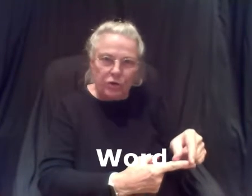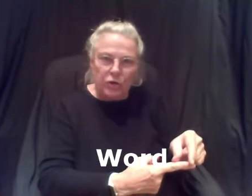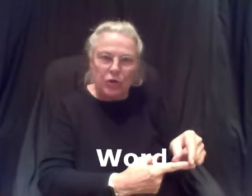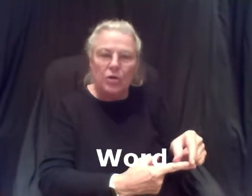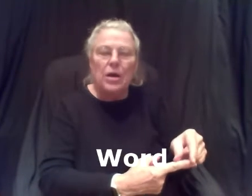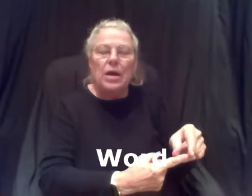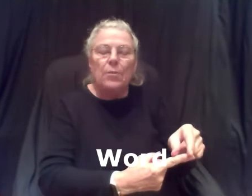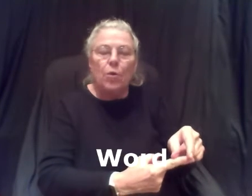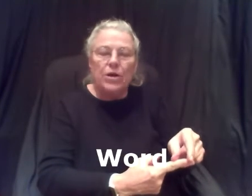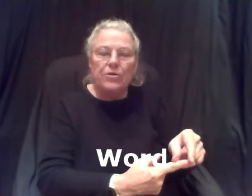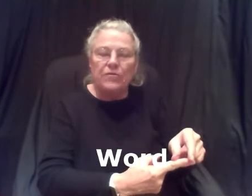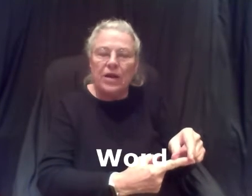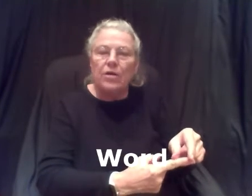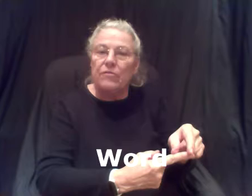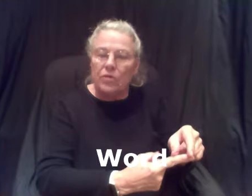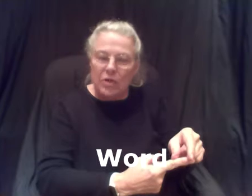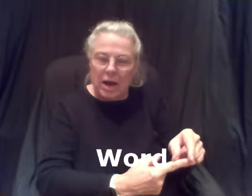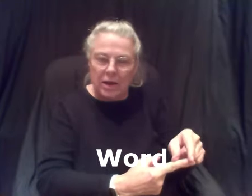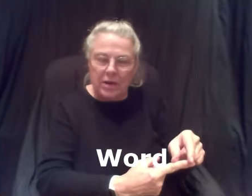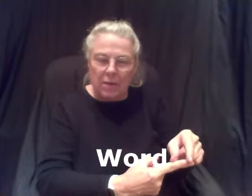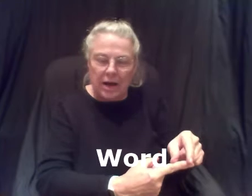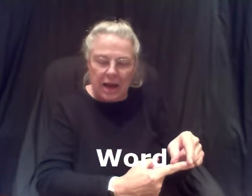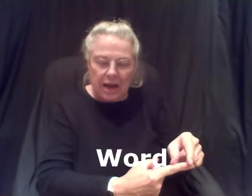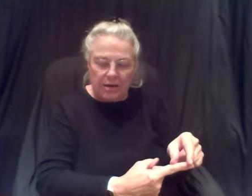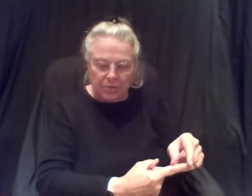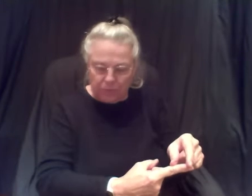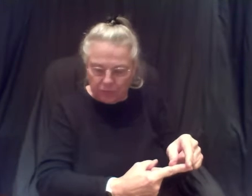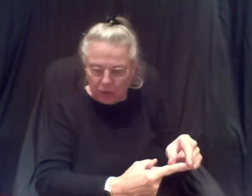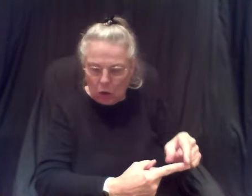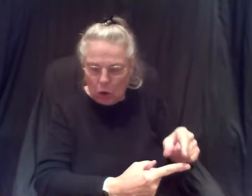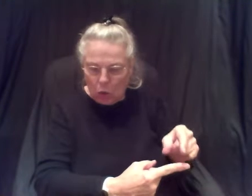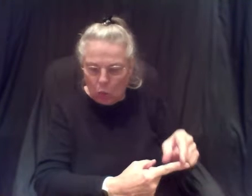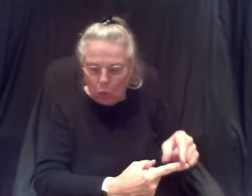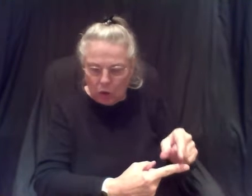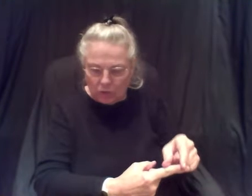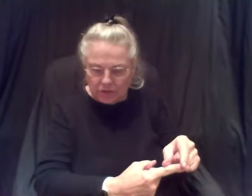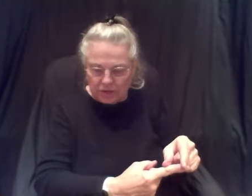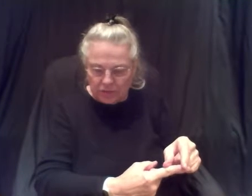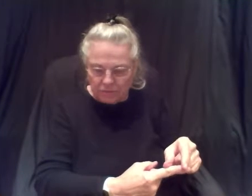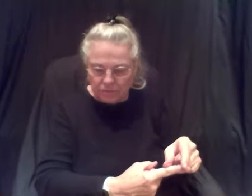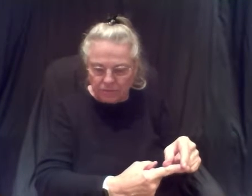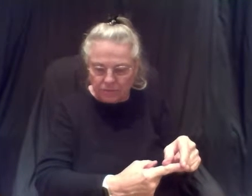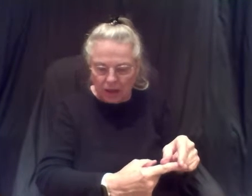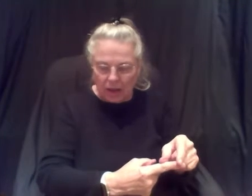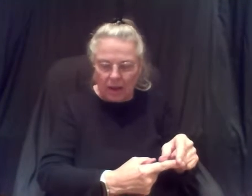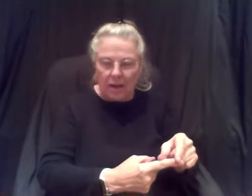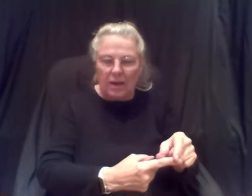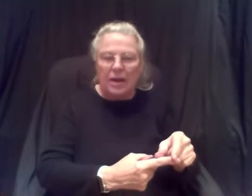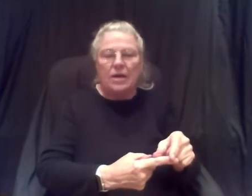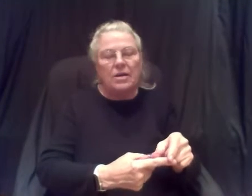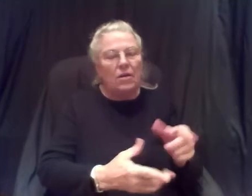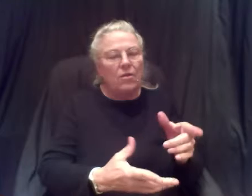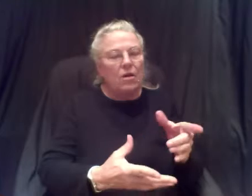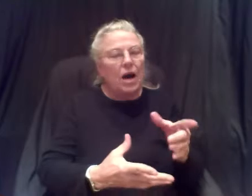your pointer finger of your non-dominant hand. Words. Now,